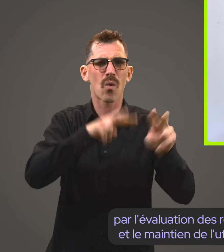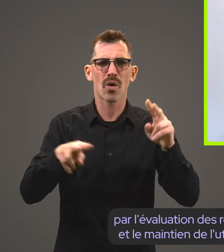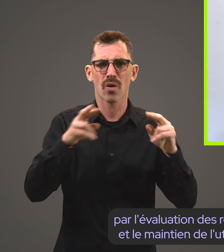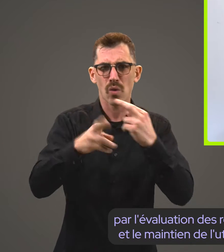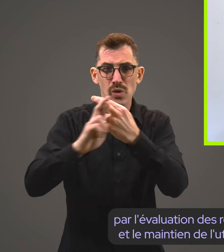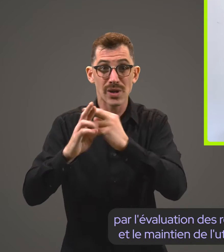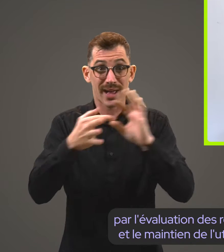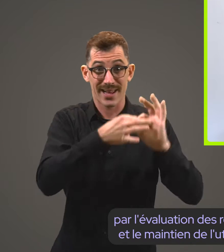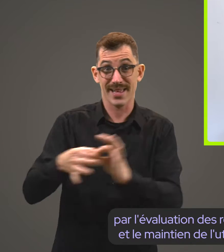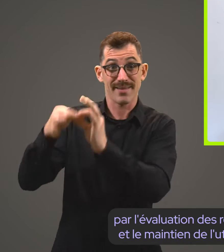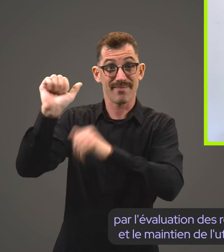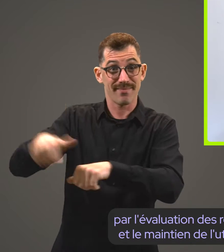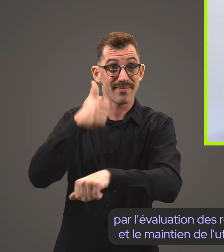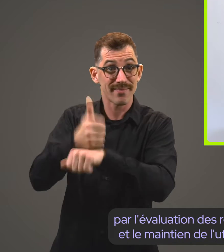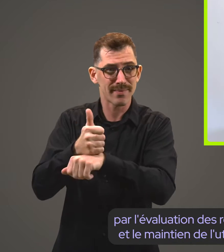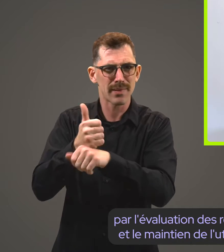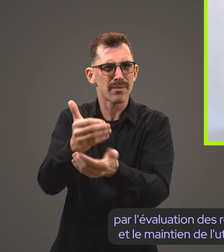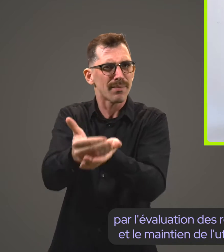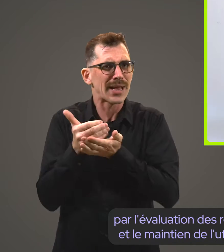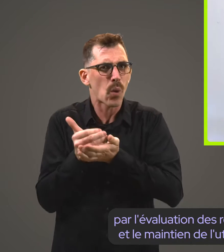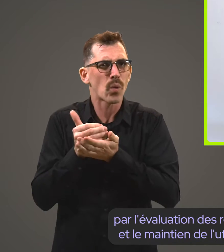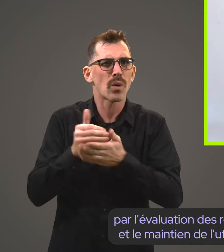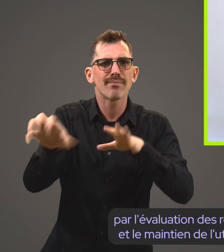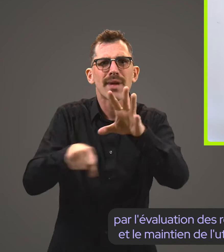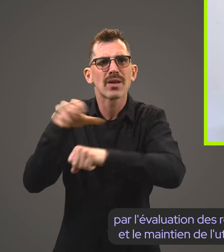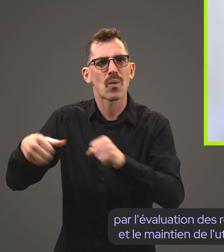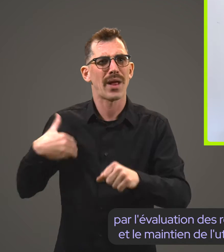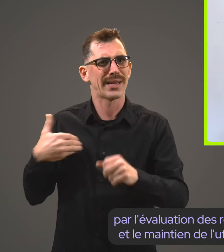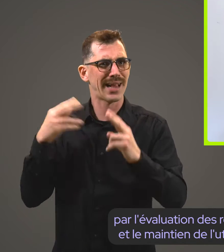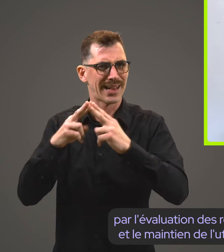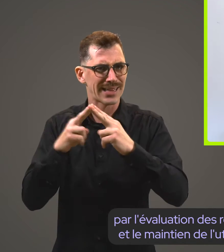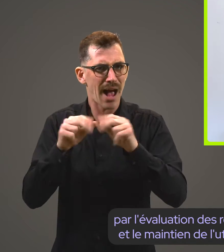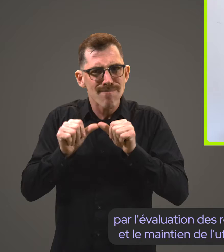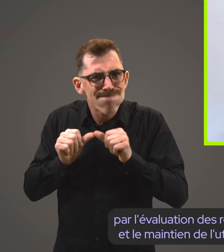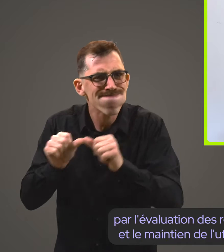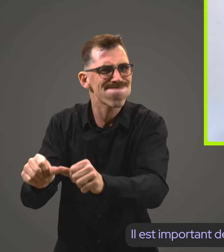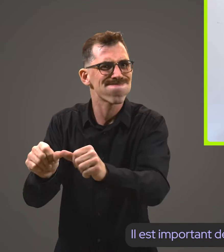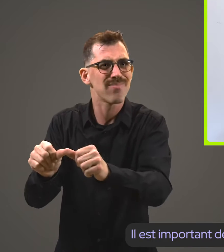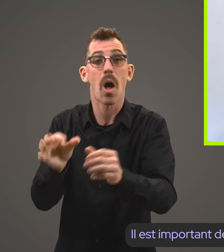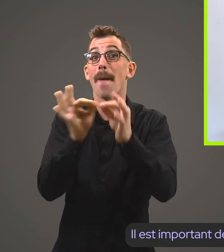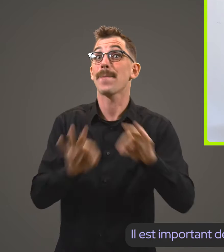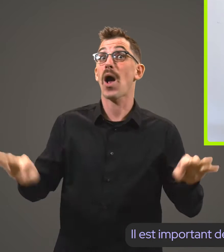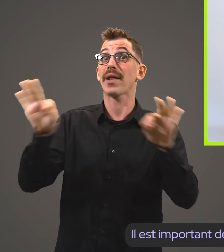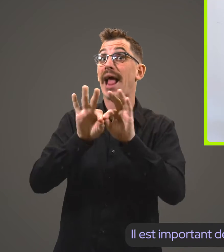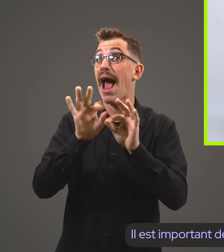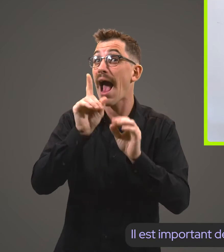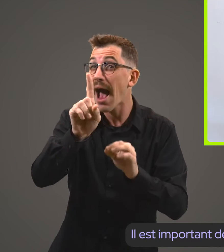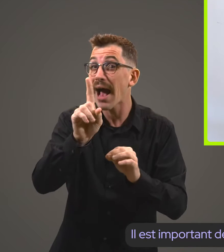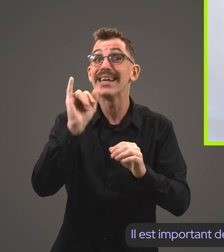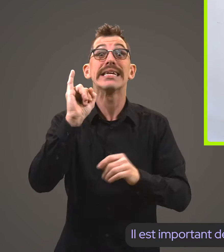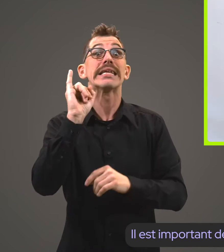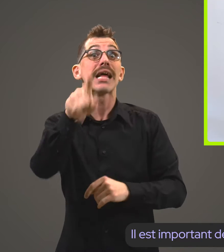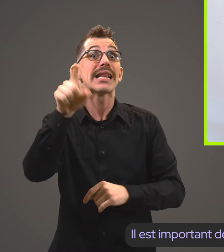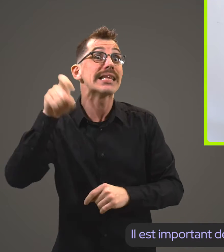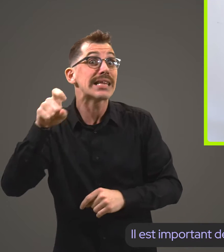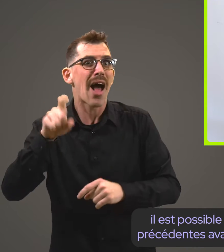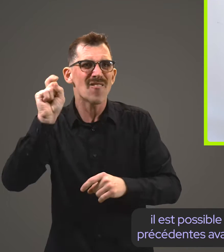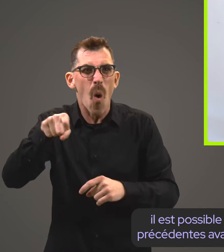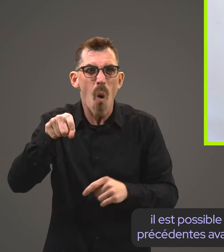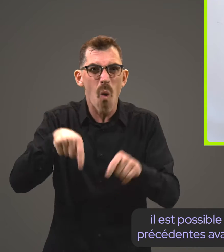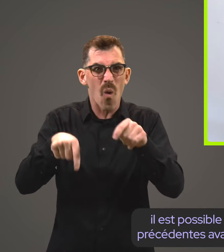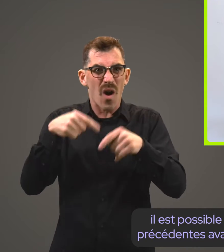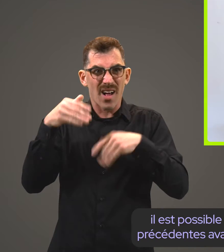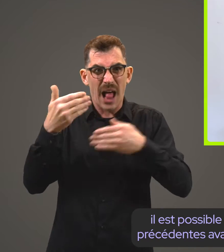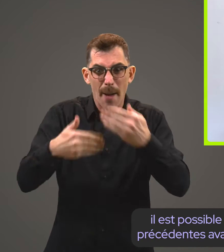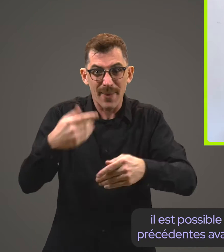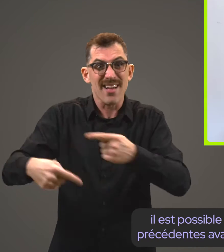to evaluating implementation outcomes and sustaining knowledge use. It is important to note that if needed, it